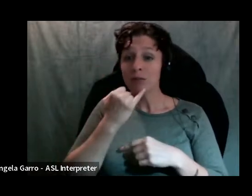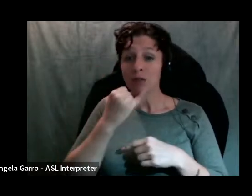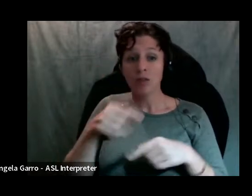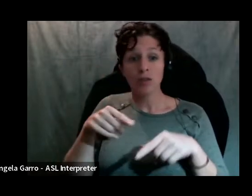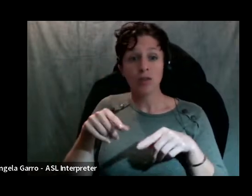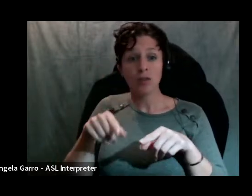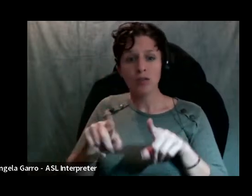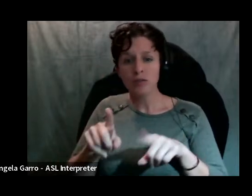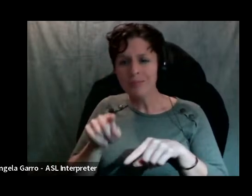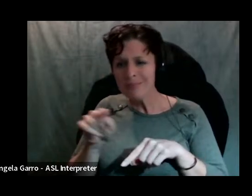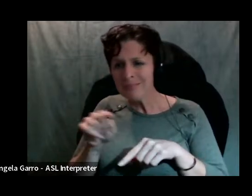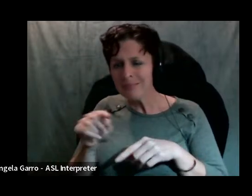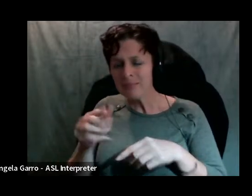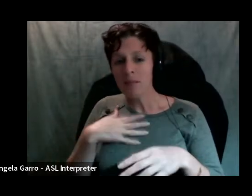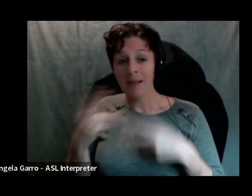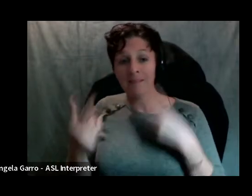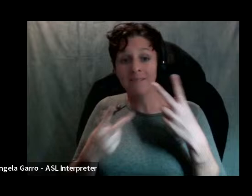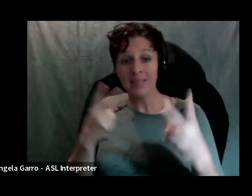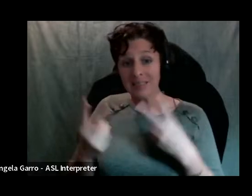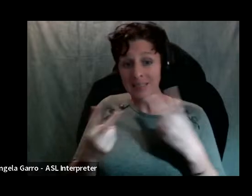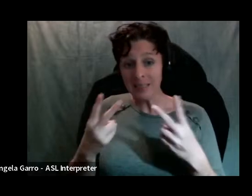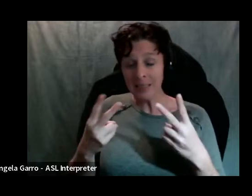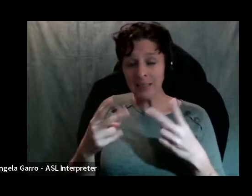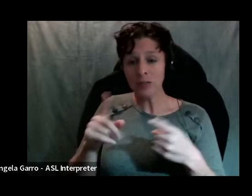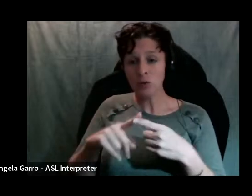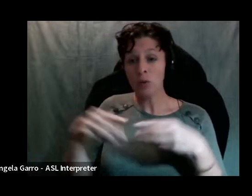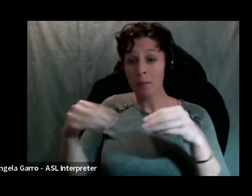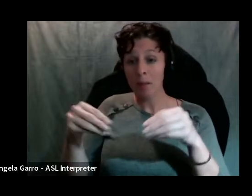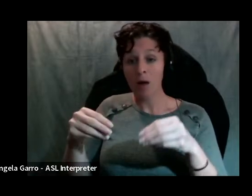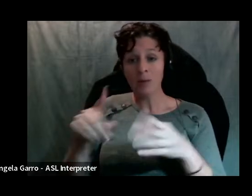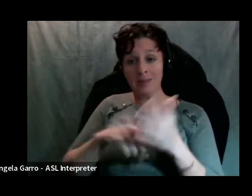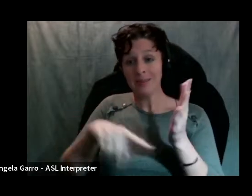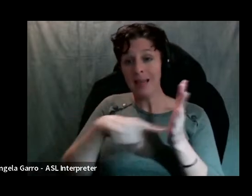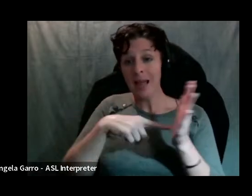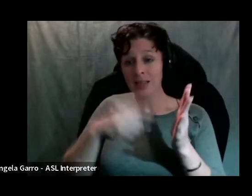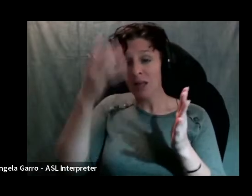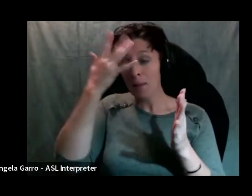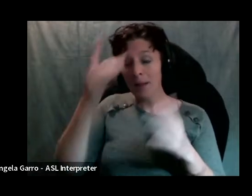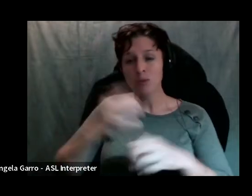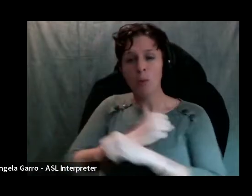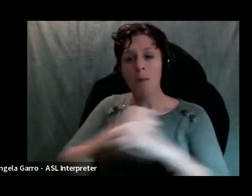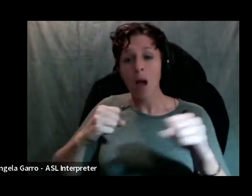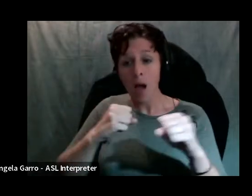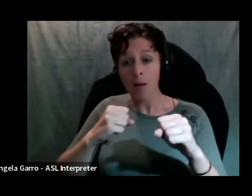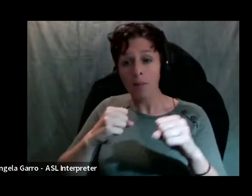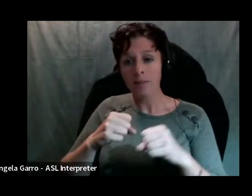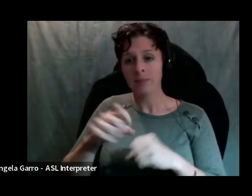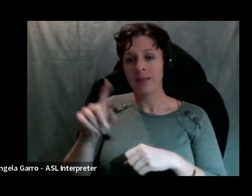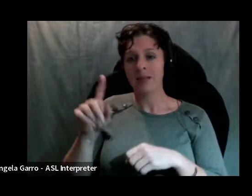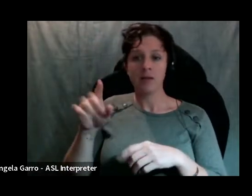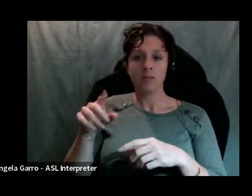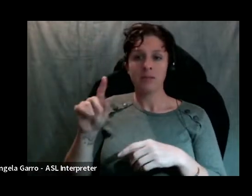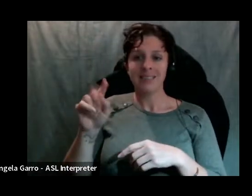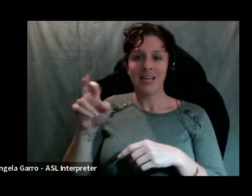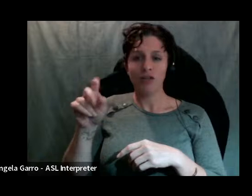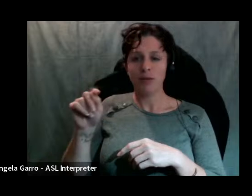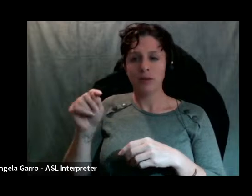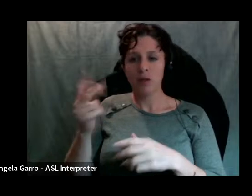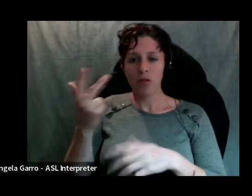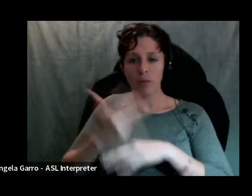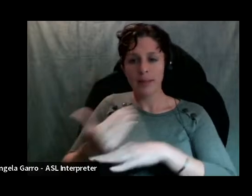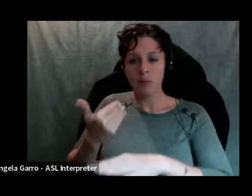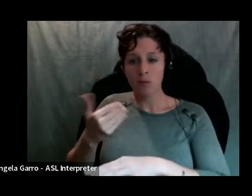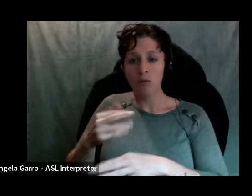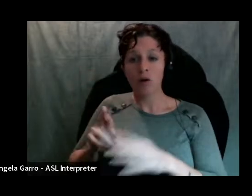Intifada, my visit to the Mahane Yehuda market was canceled because it was bombed by a terrorist just 3 days before.